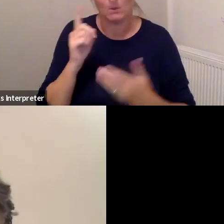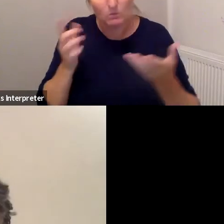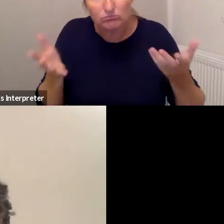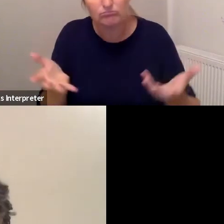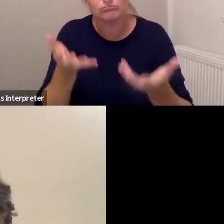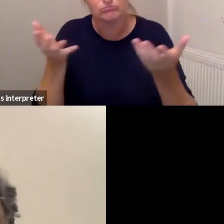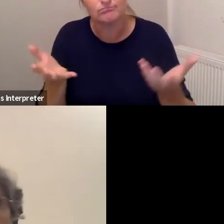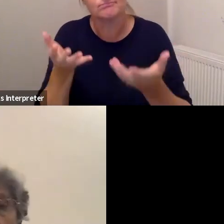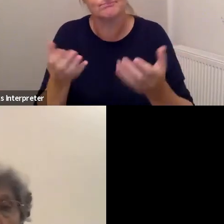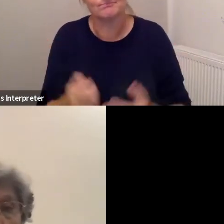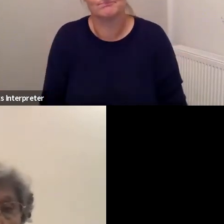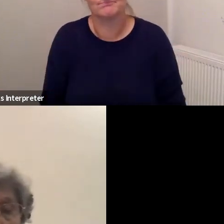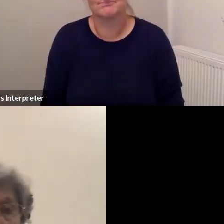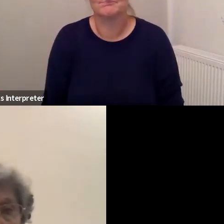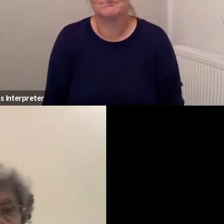Next slide.